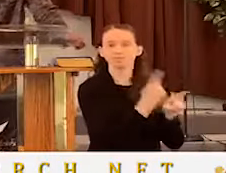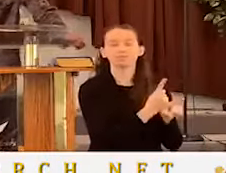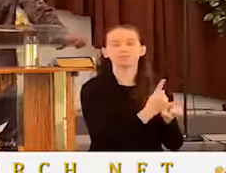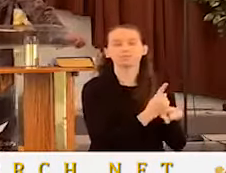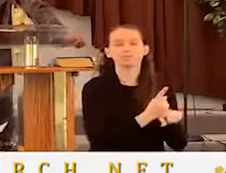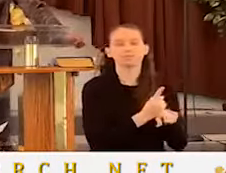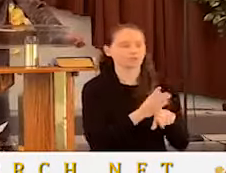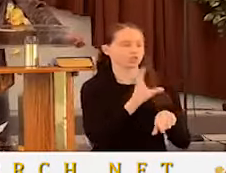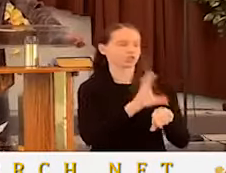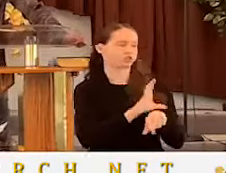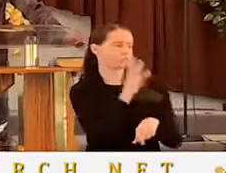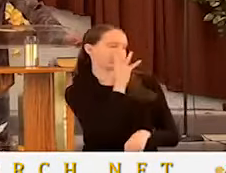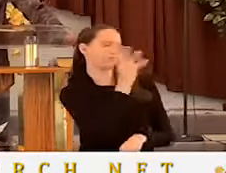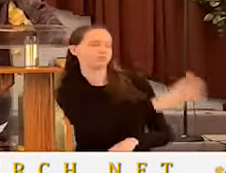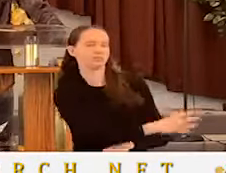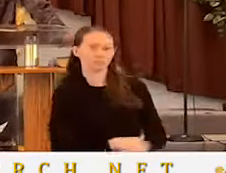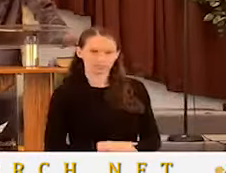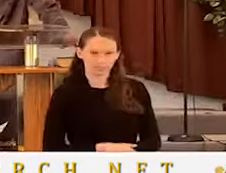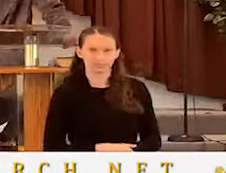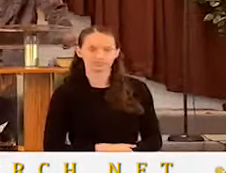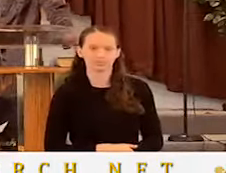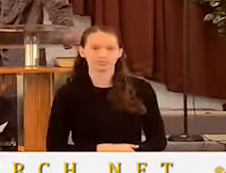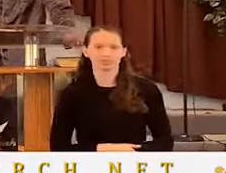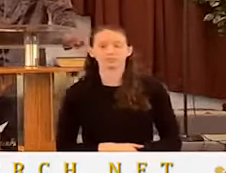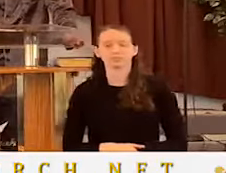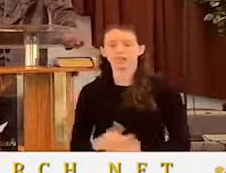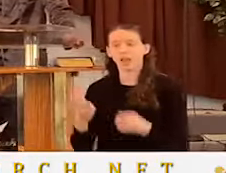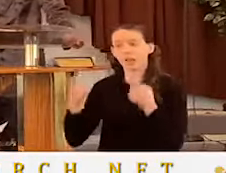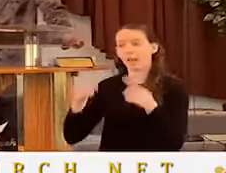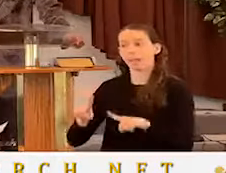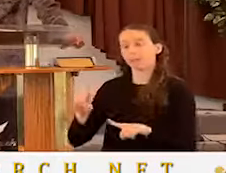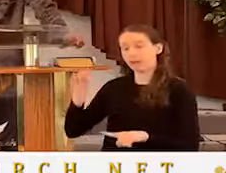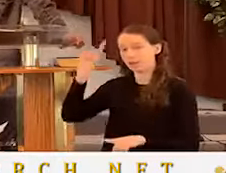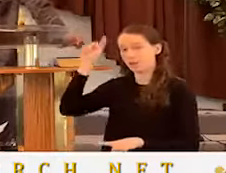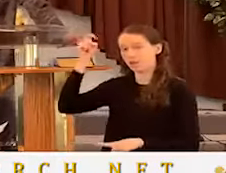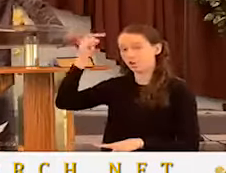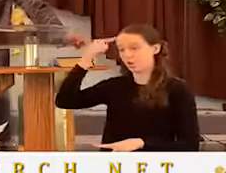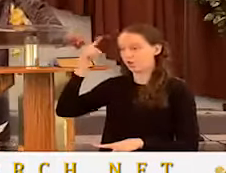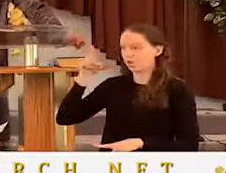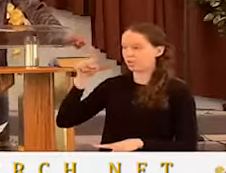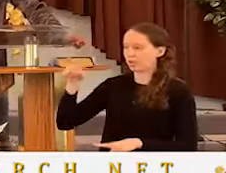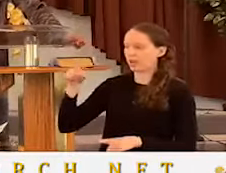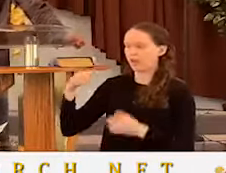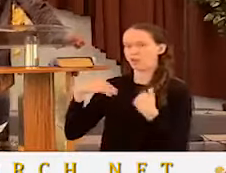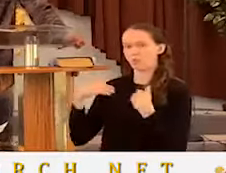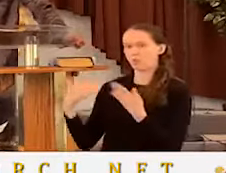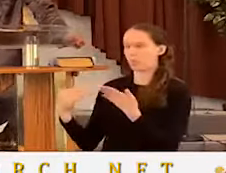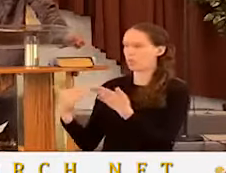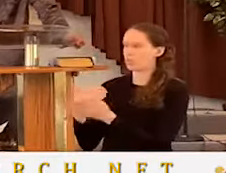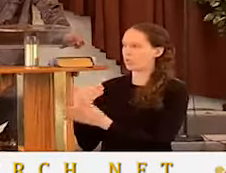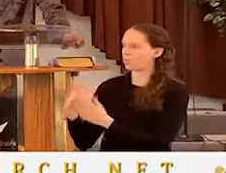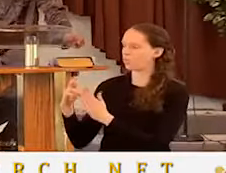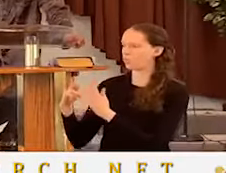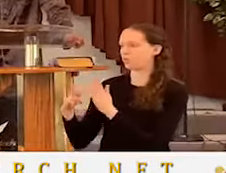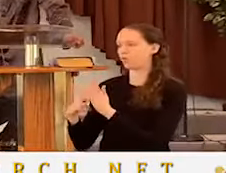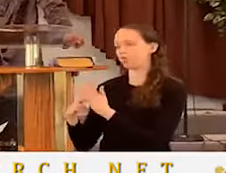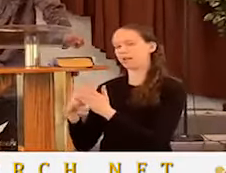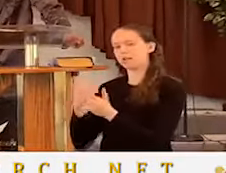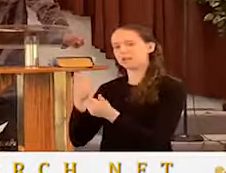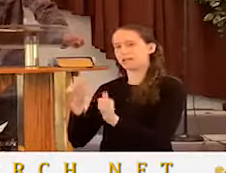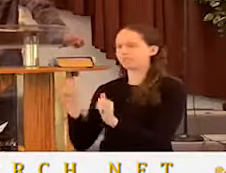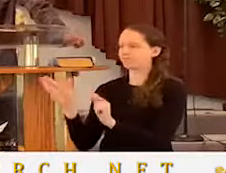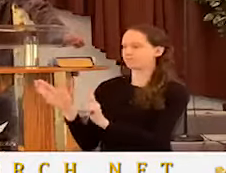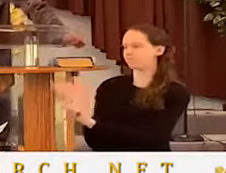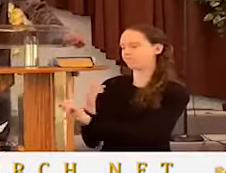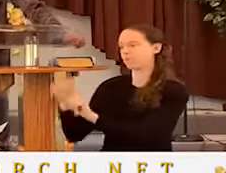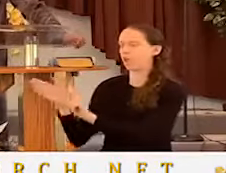The church was still asleep while the government was redistricting and gerrymandering.